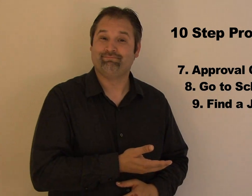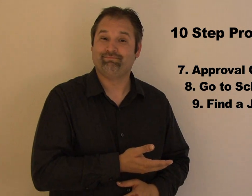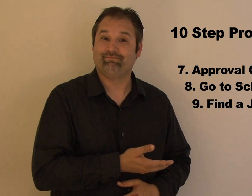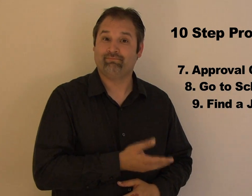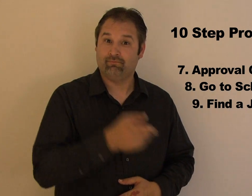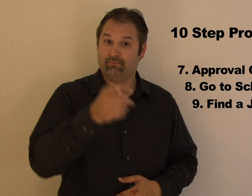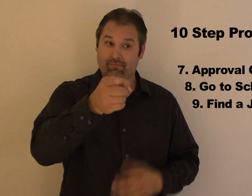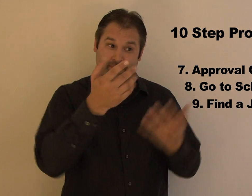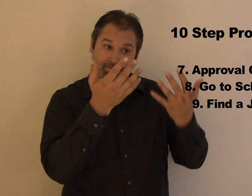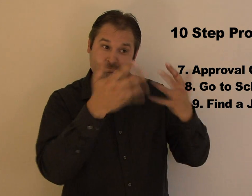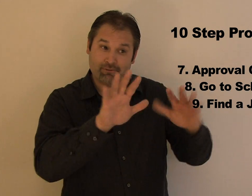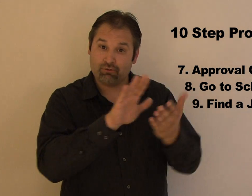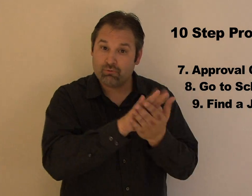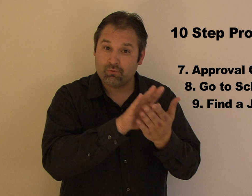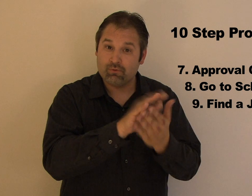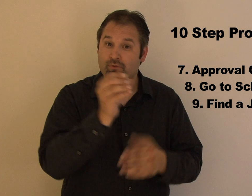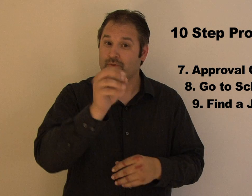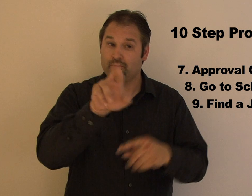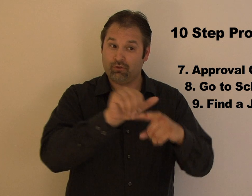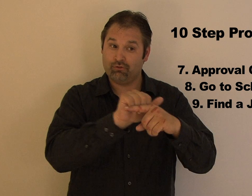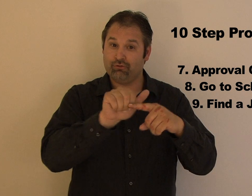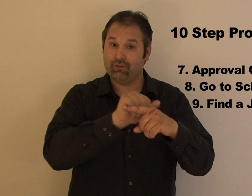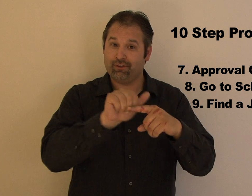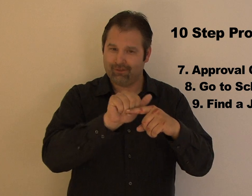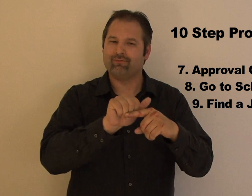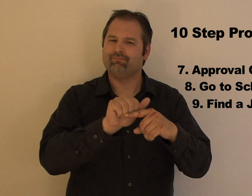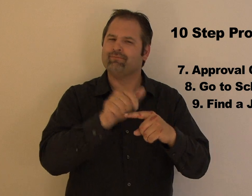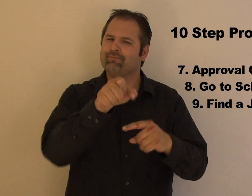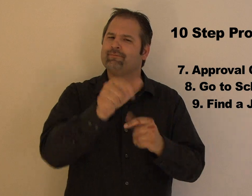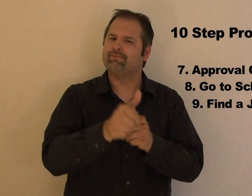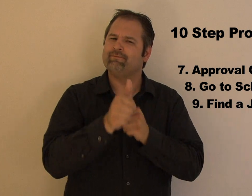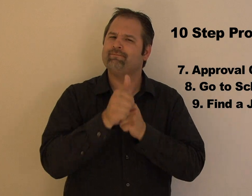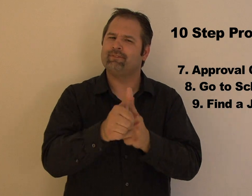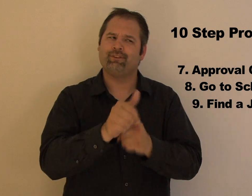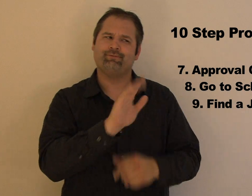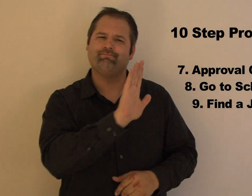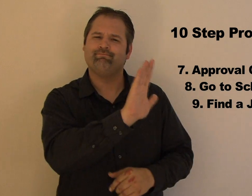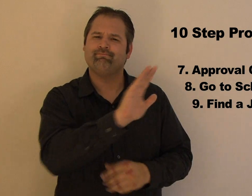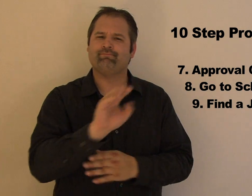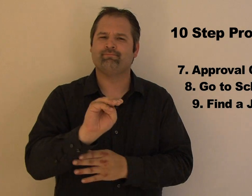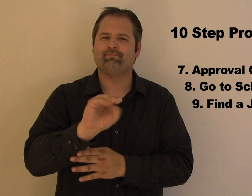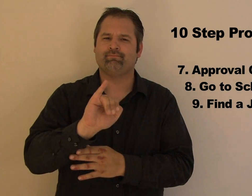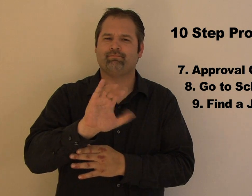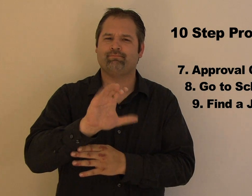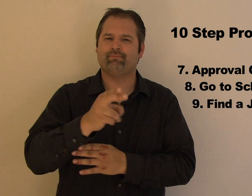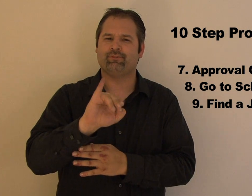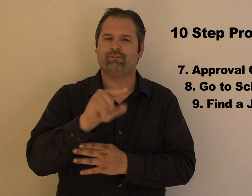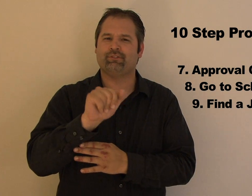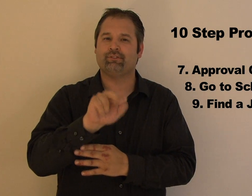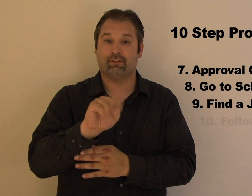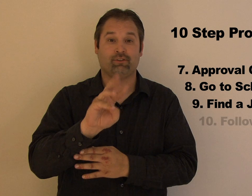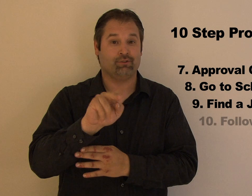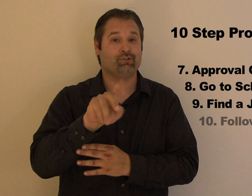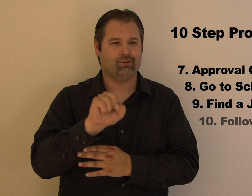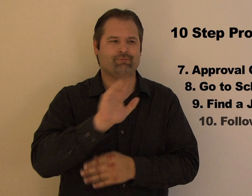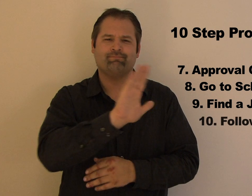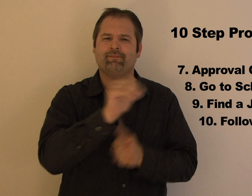And the last one here, once you are finished with school or training, you are on the job and participate in